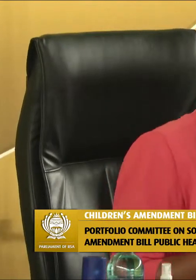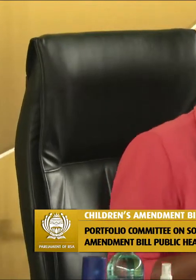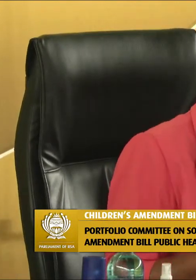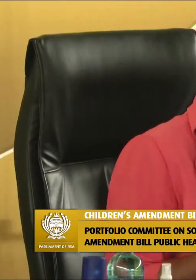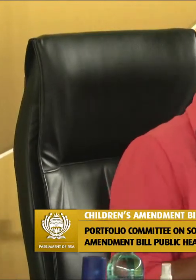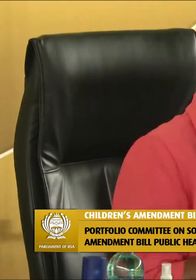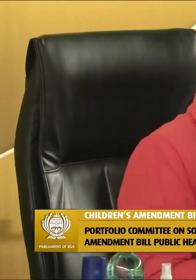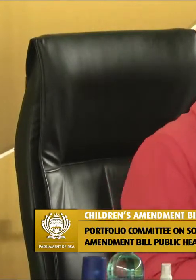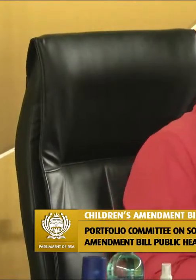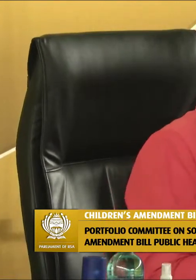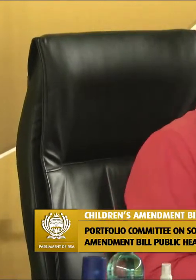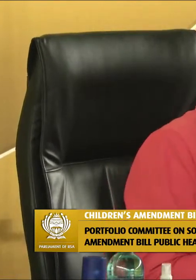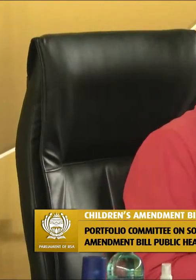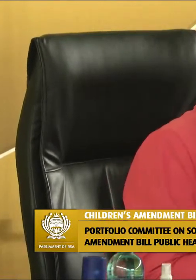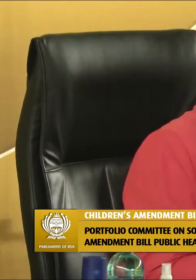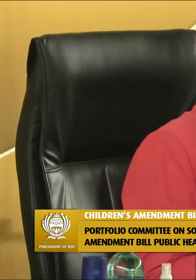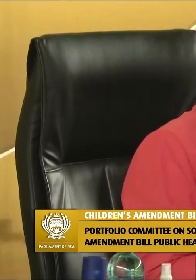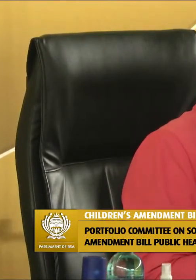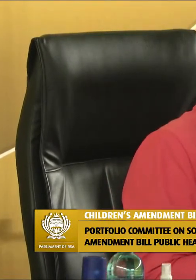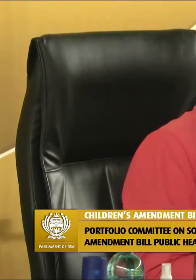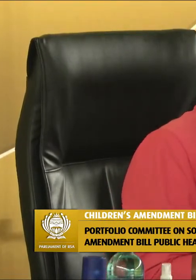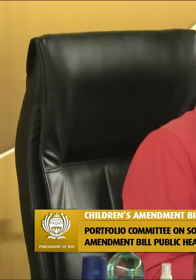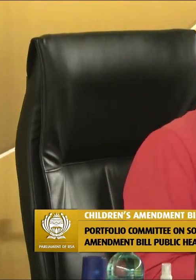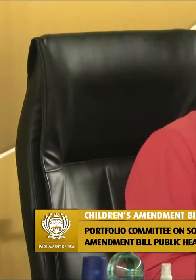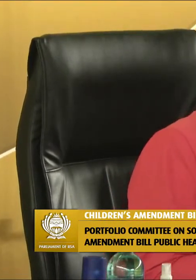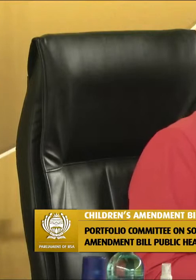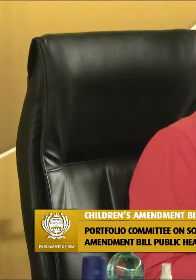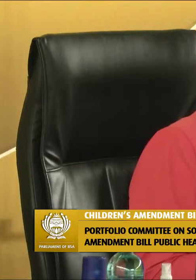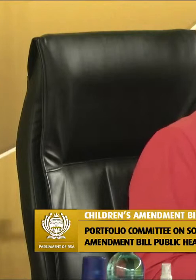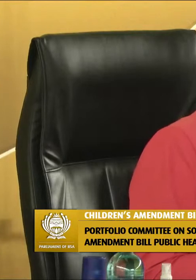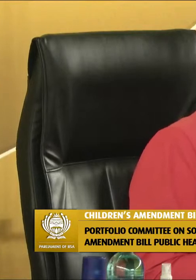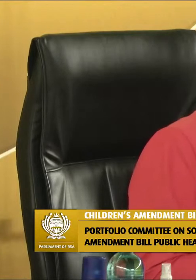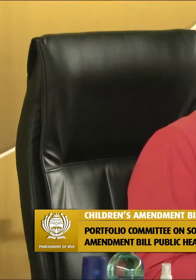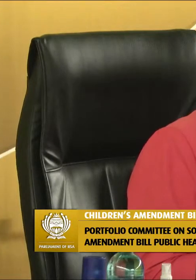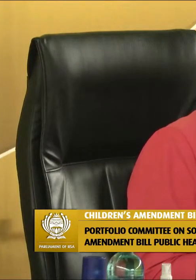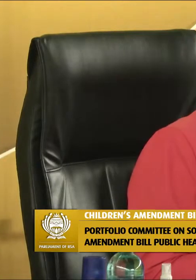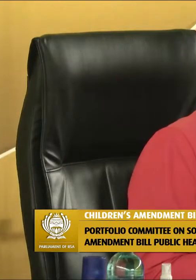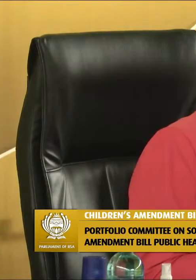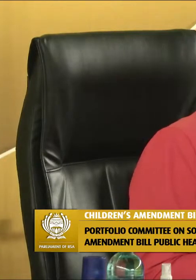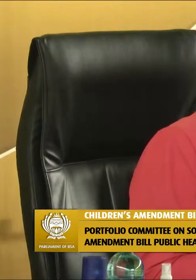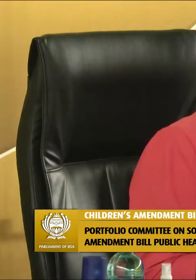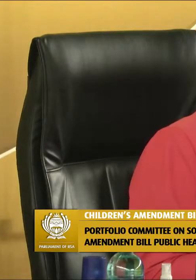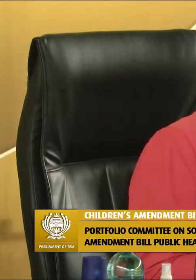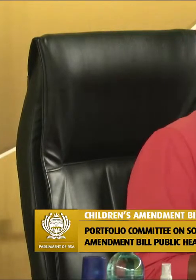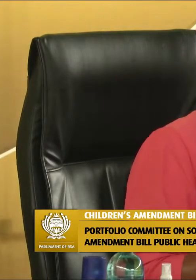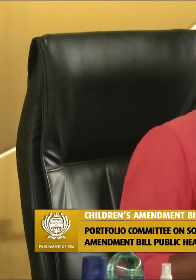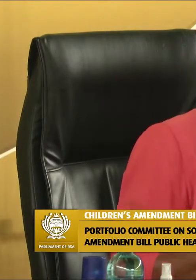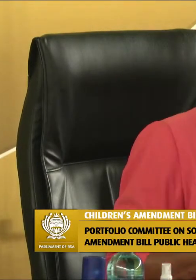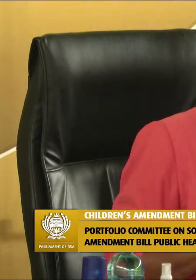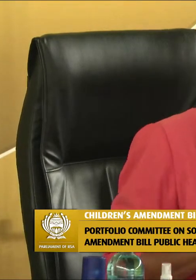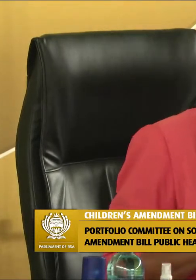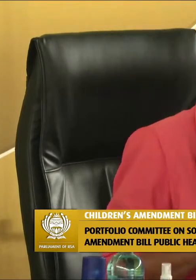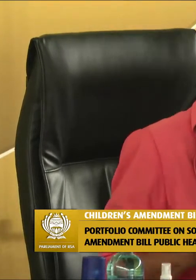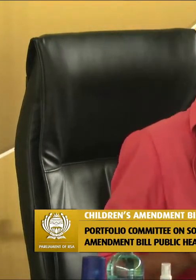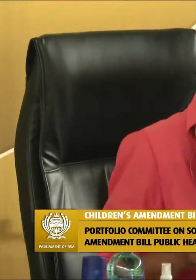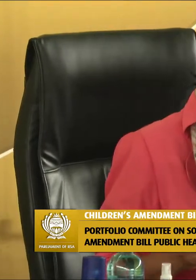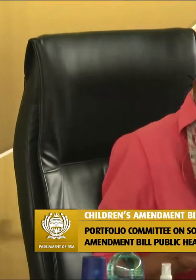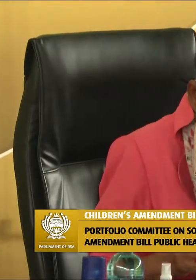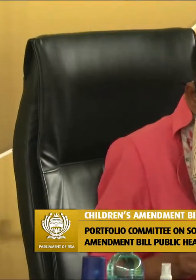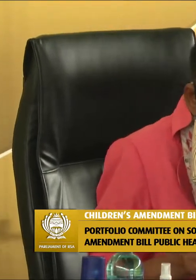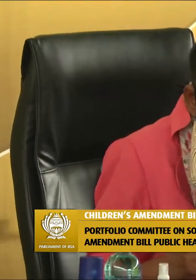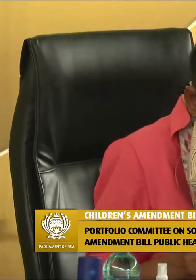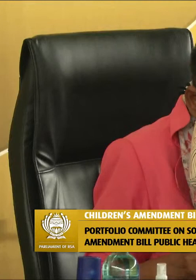lokho ukuthi lento nishoyo ayikho lathina siphuma khona ezindlini zethu. It's not that what